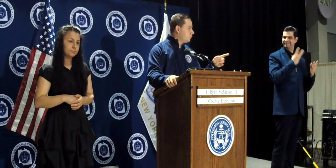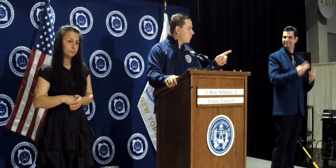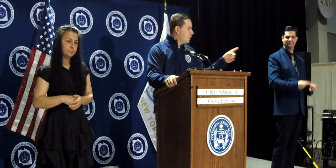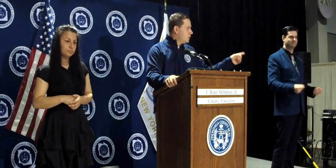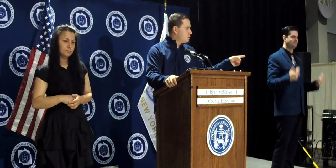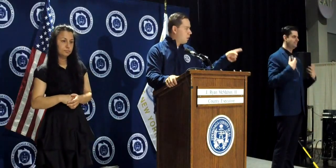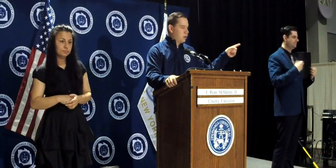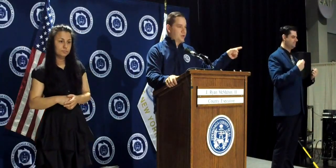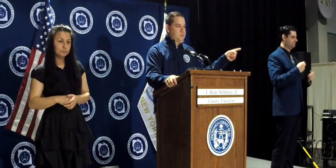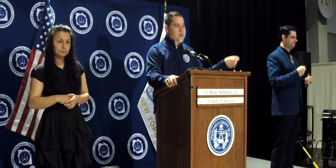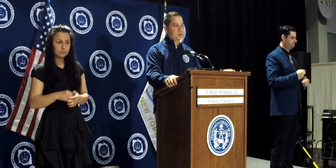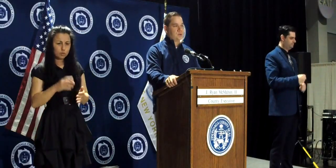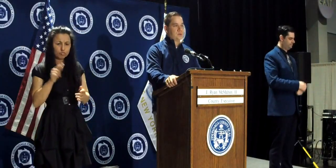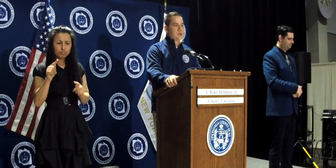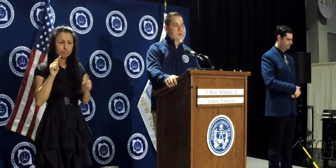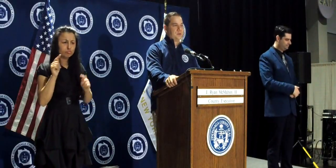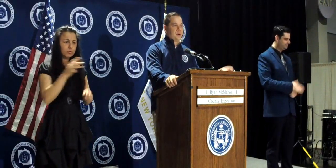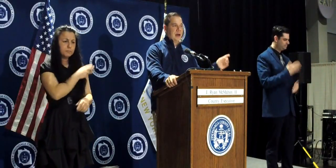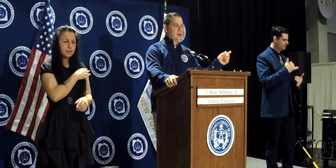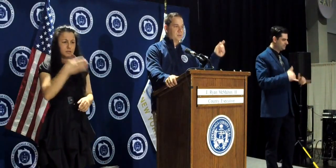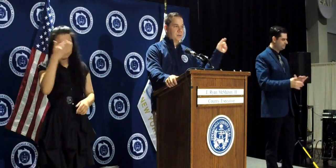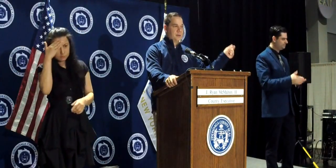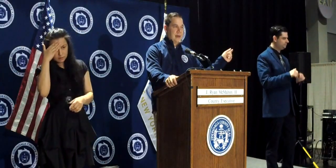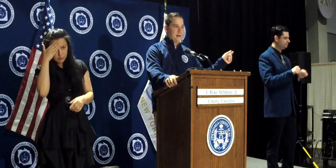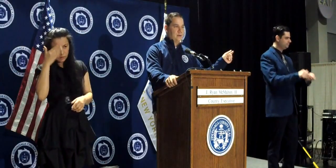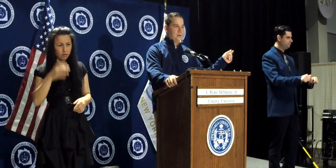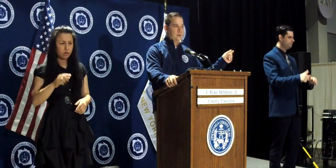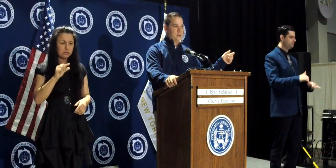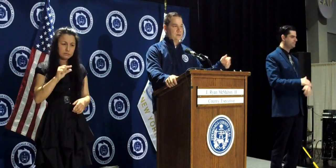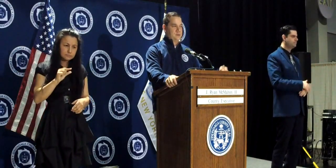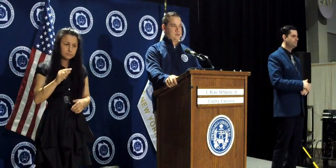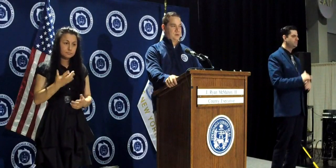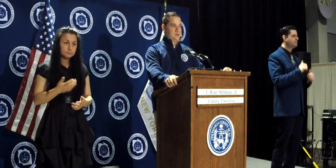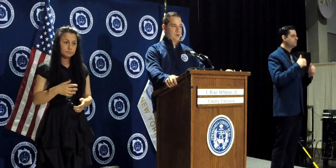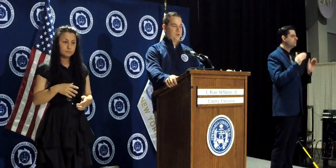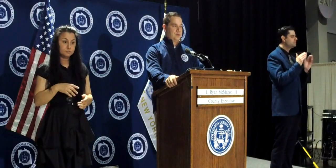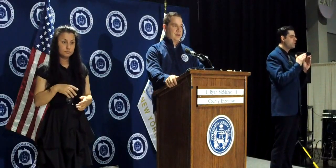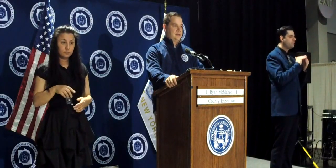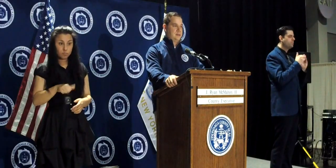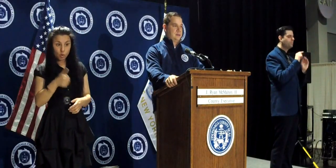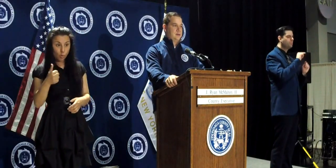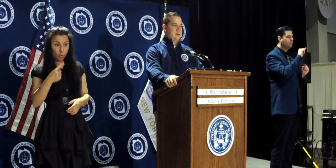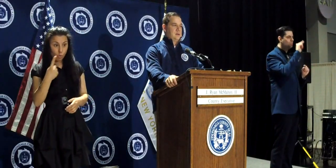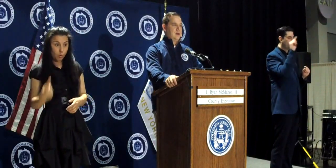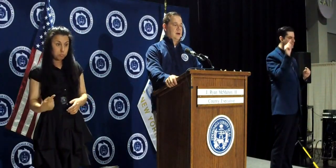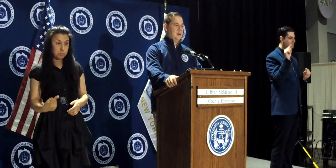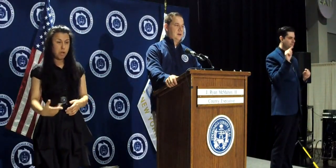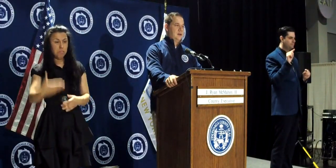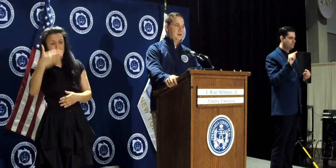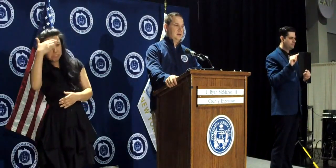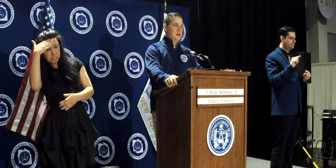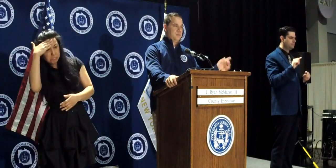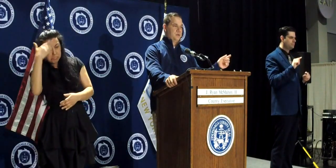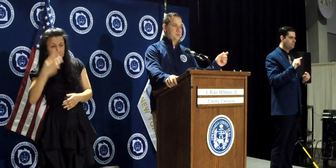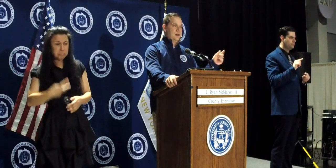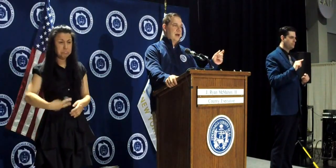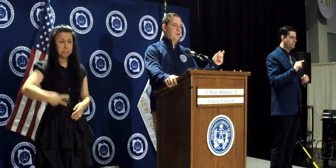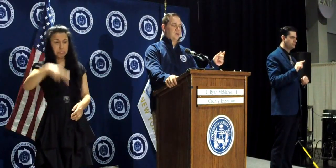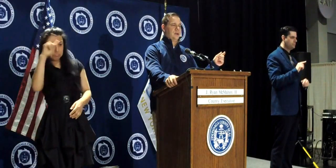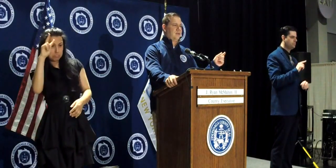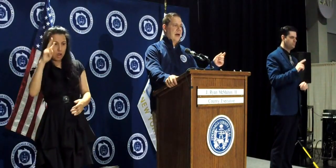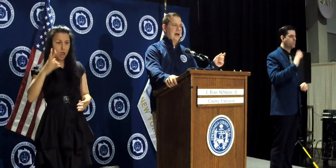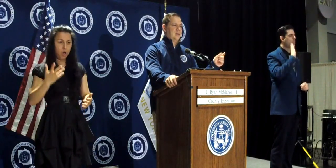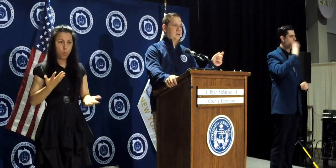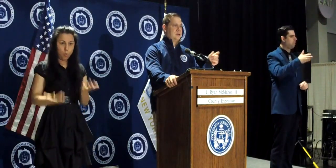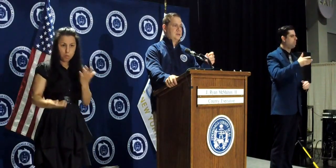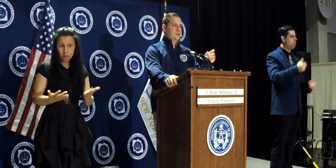point in these smaller communities, they're not going to be able to handle the surge of COVID-19. And